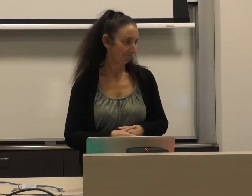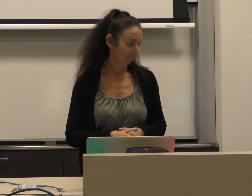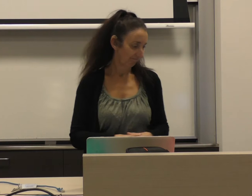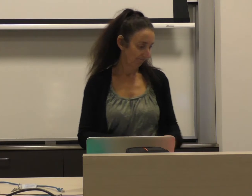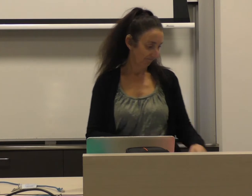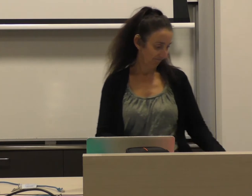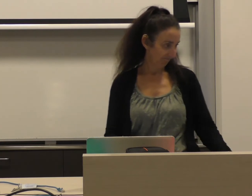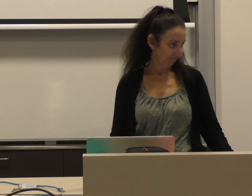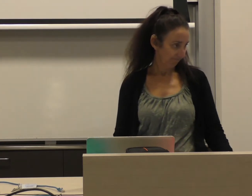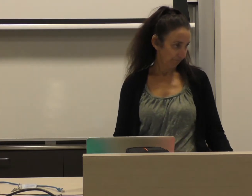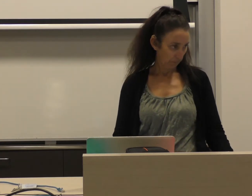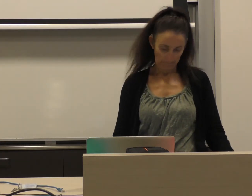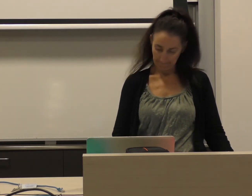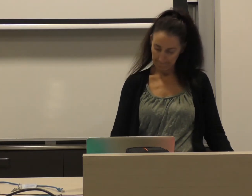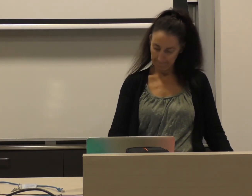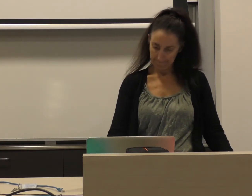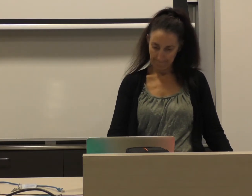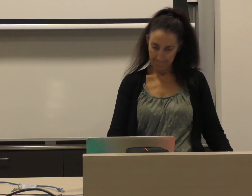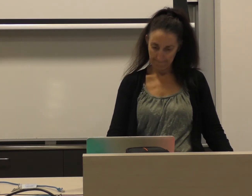and a number of other examples.